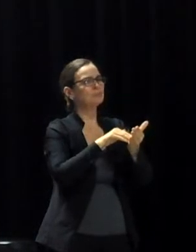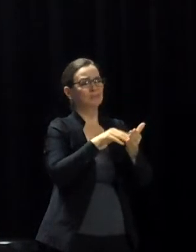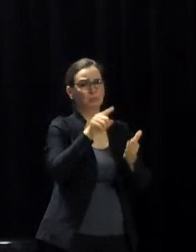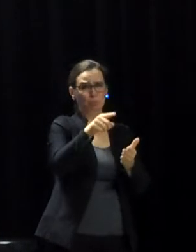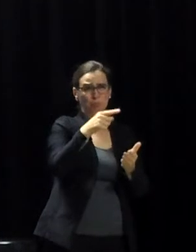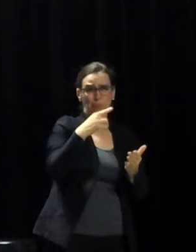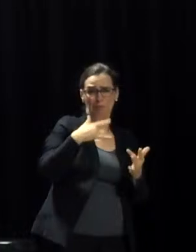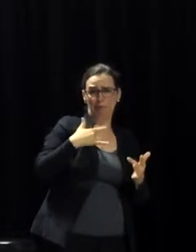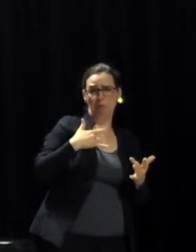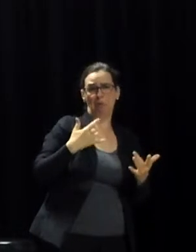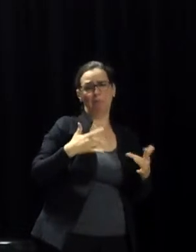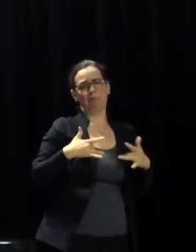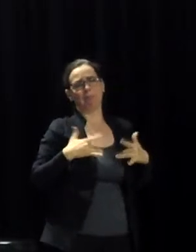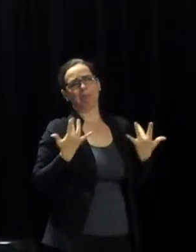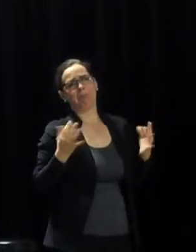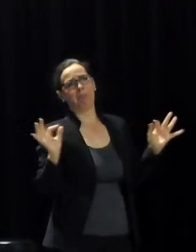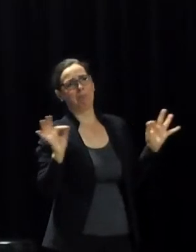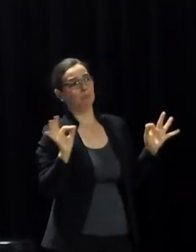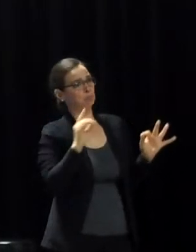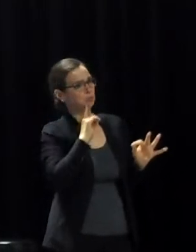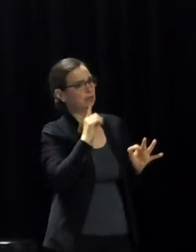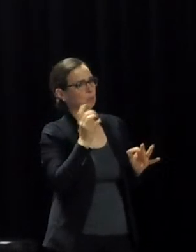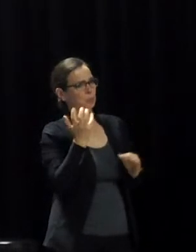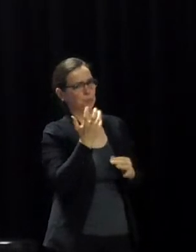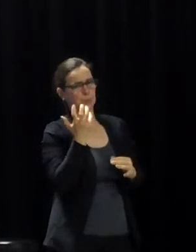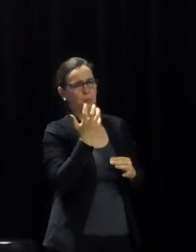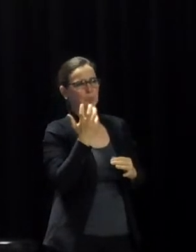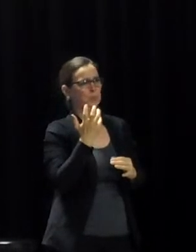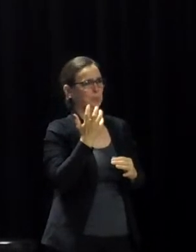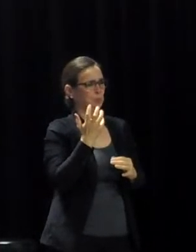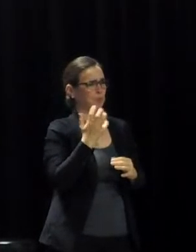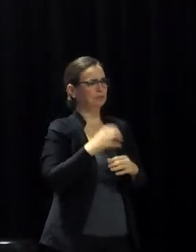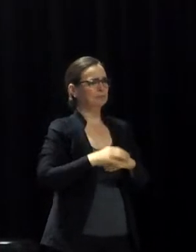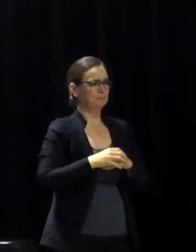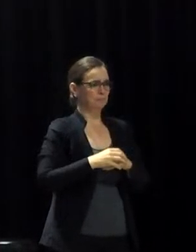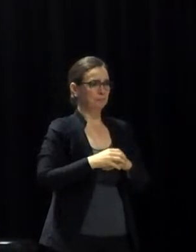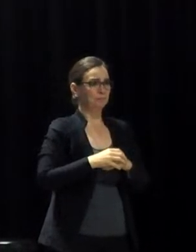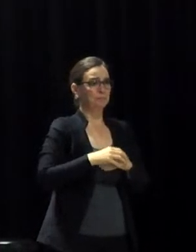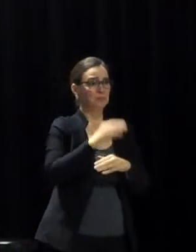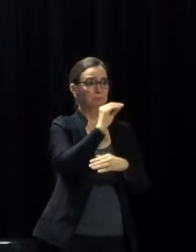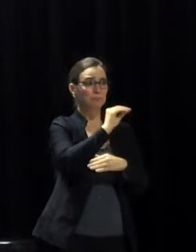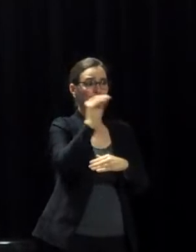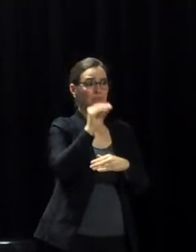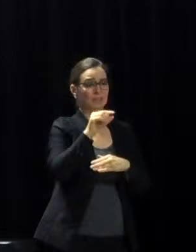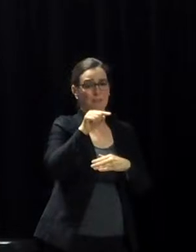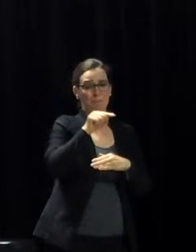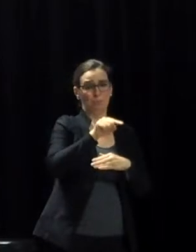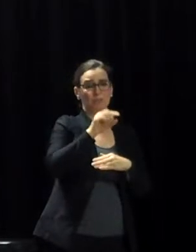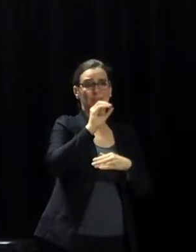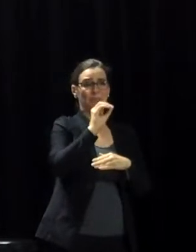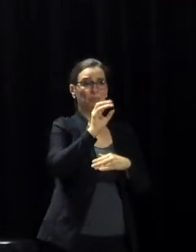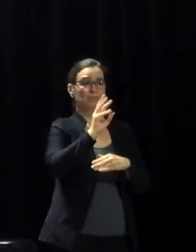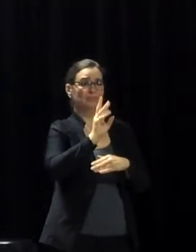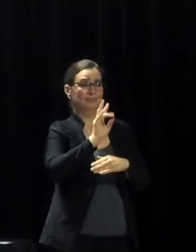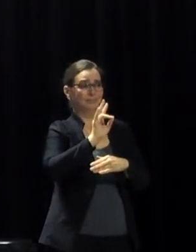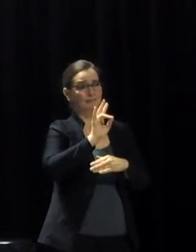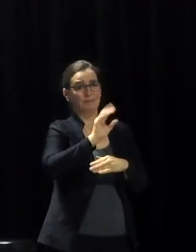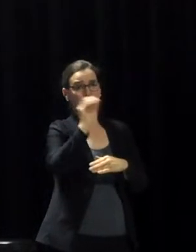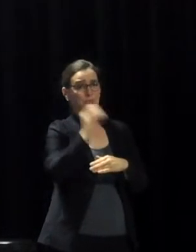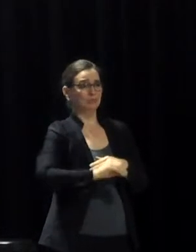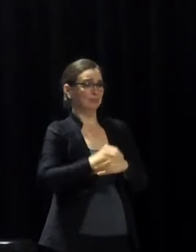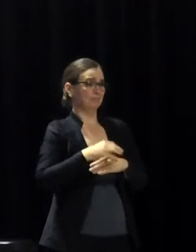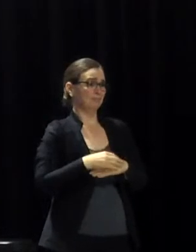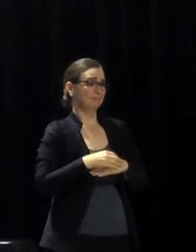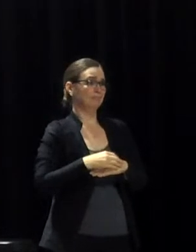rate, 0.8%. 7-day rolling average, 1.16%. So certainly last week